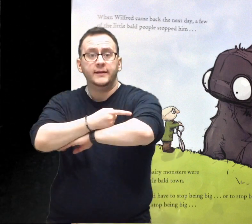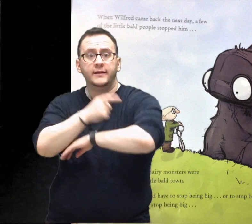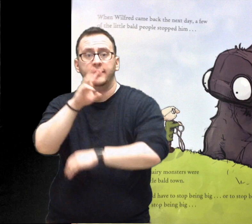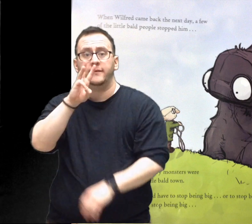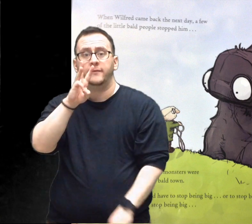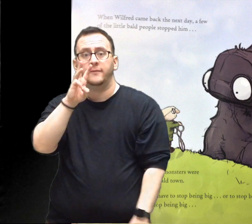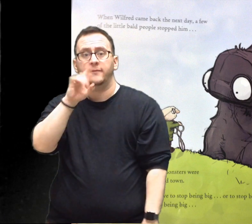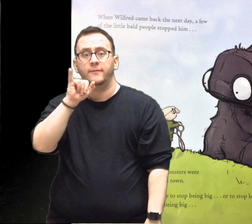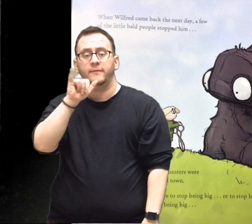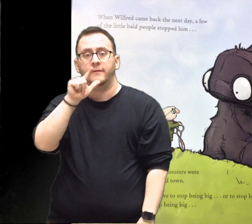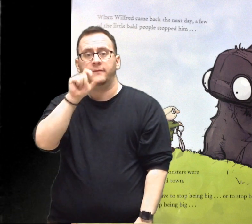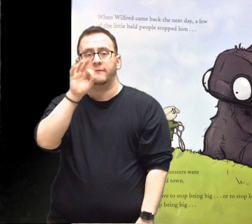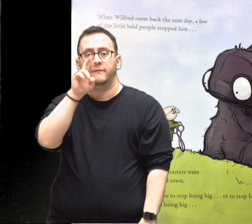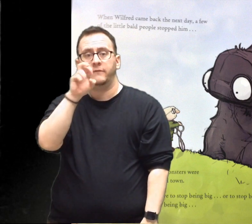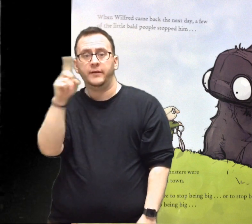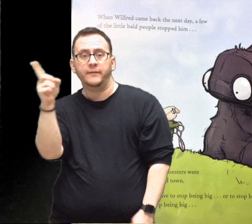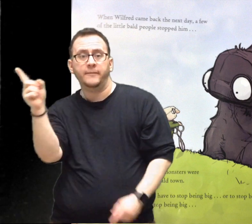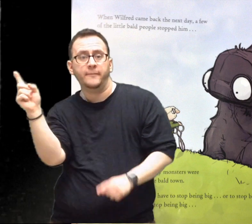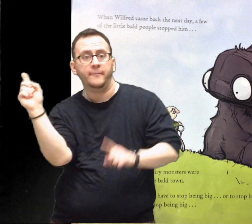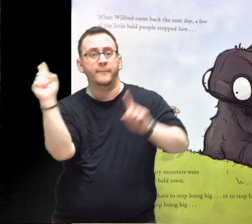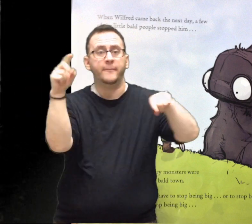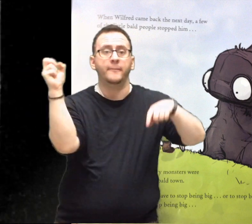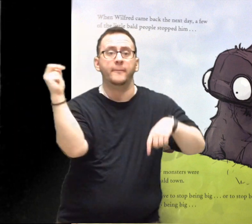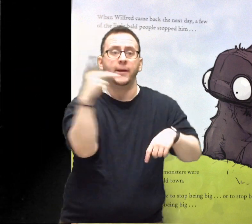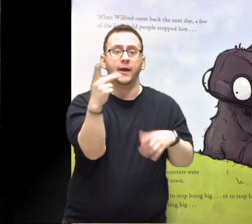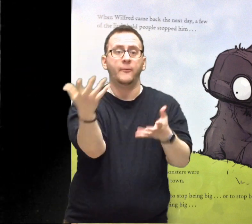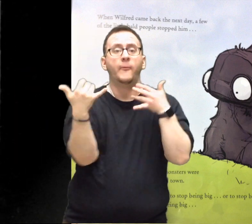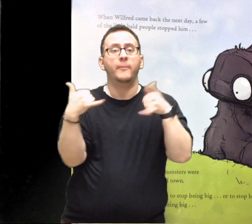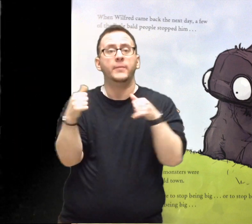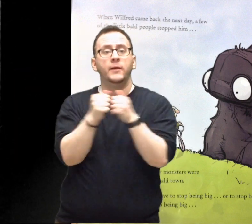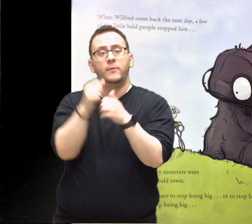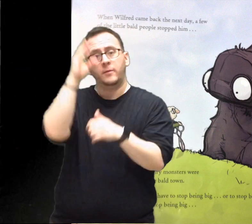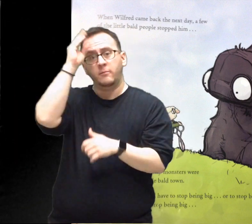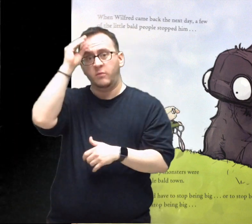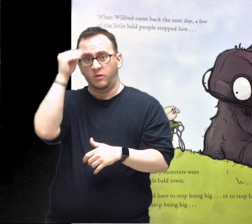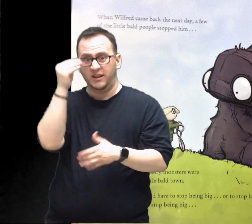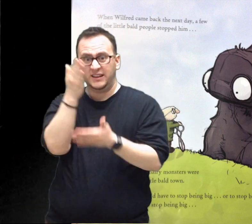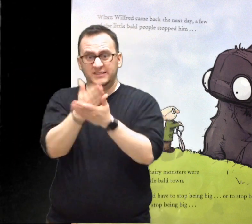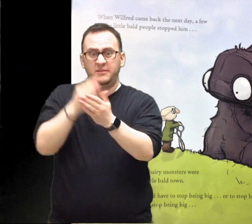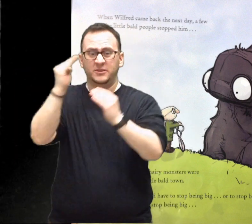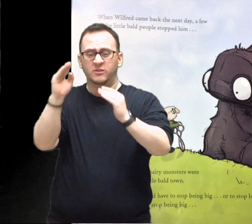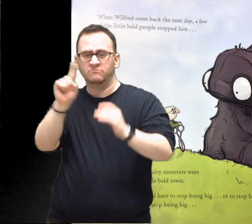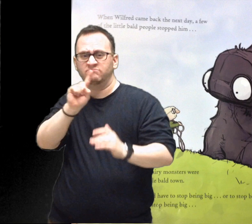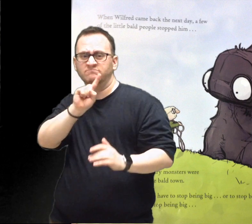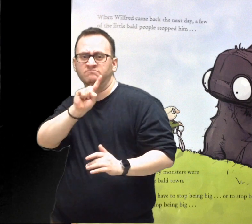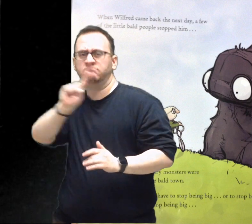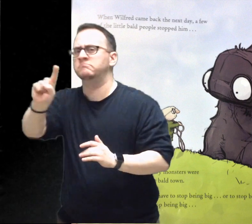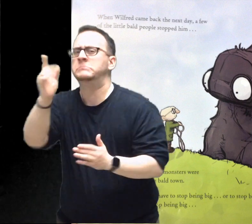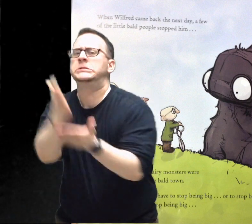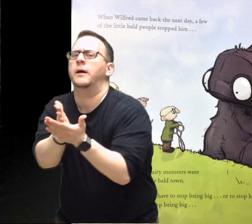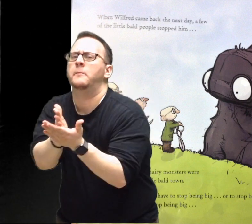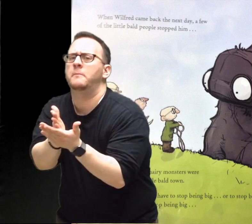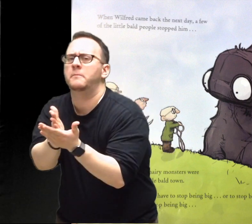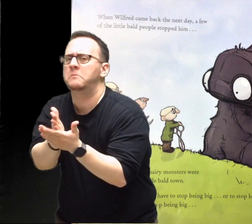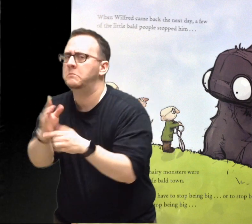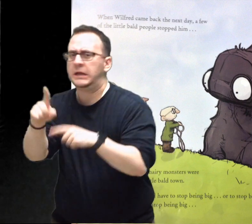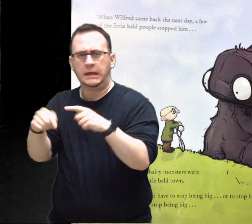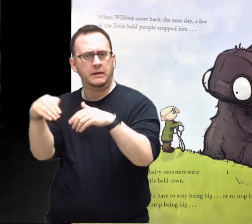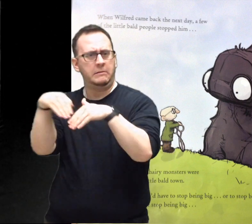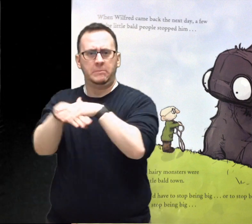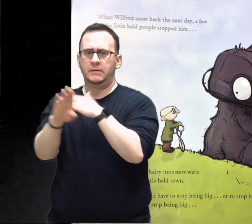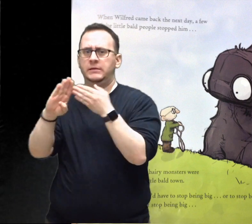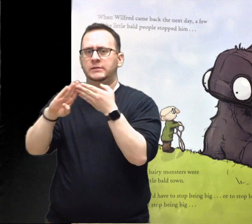came back the next day, a few of the little bald people stopped him and told him that big